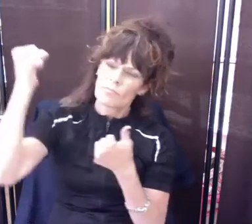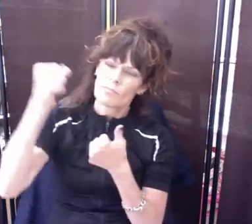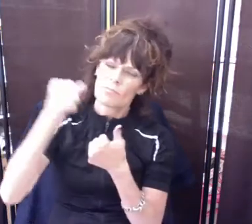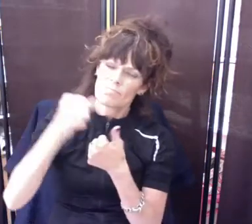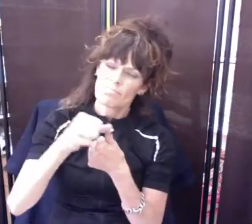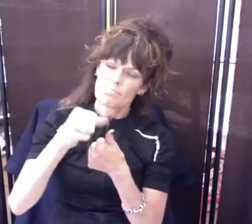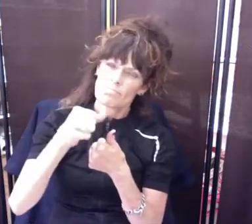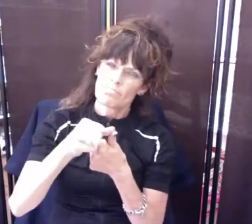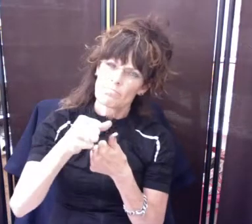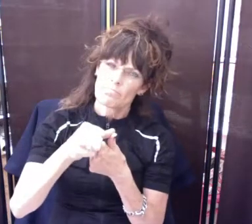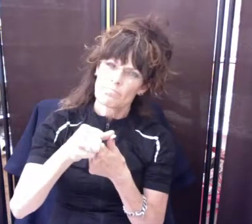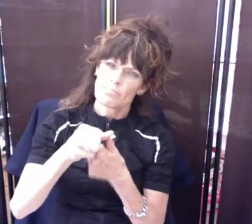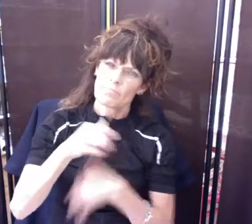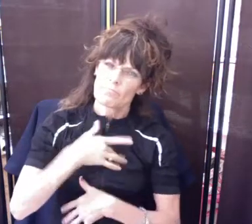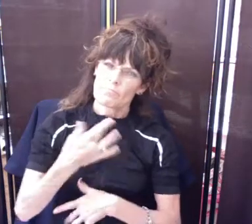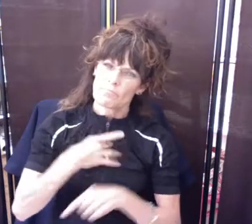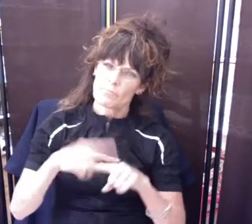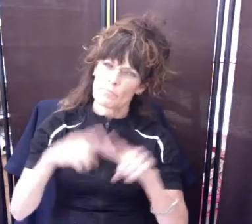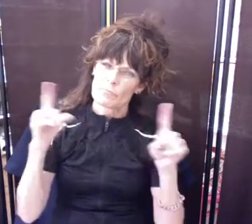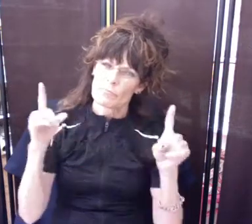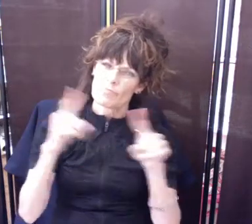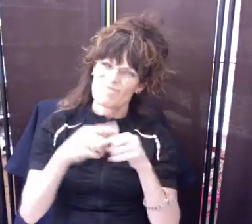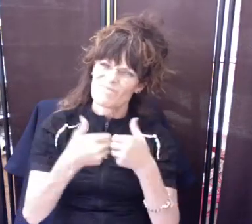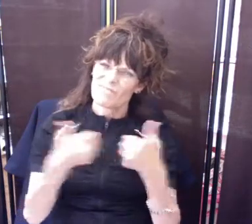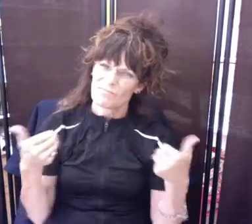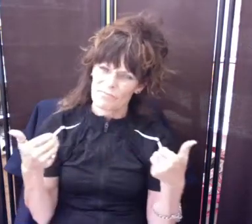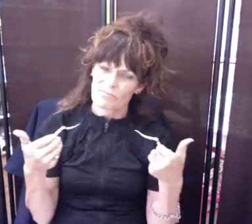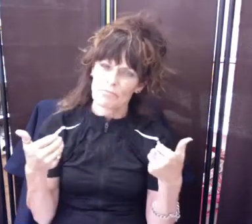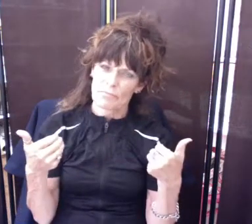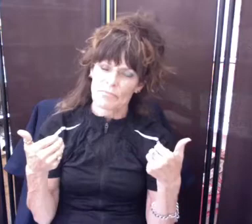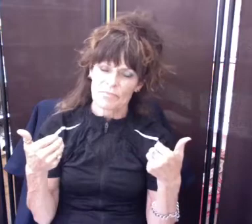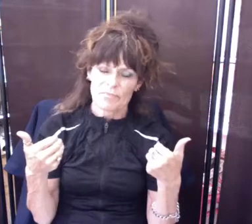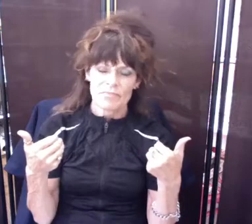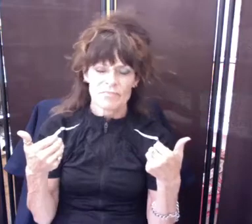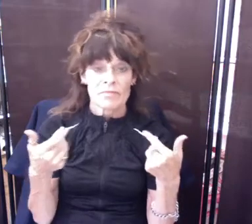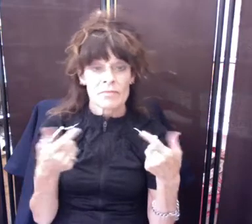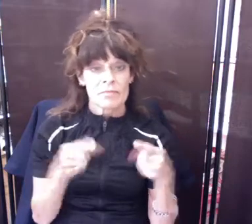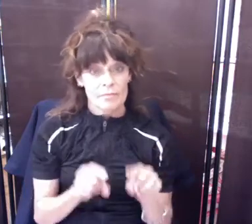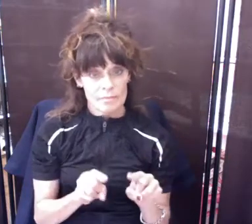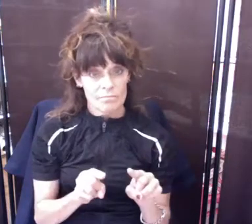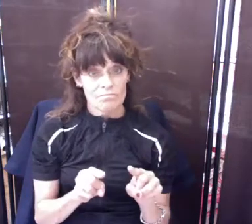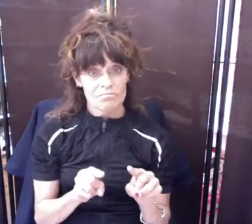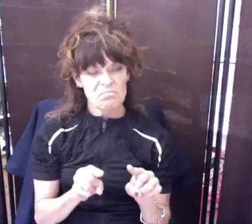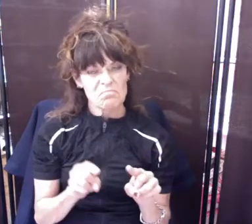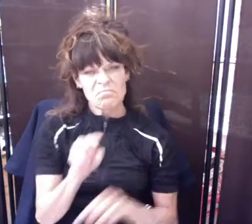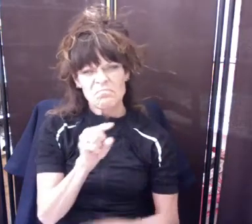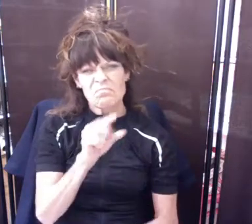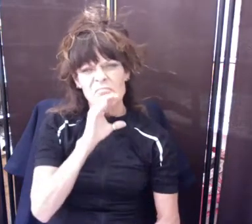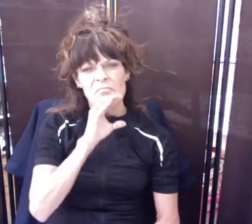feeling different and apart from you was when I was about 5 years old. I remember my